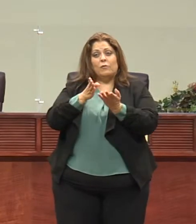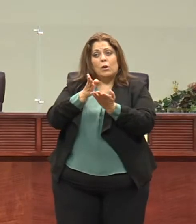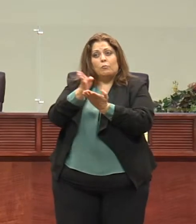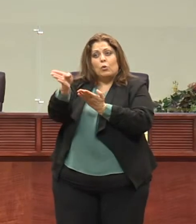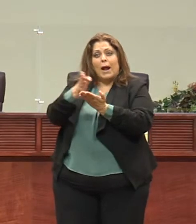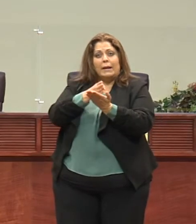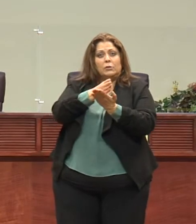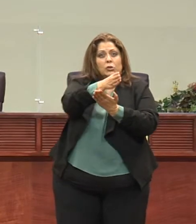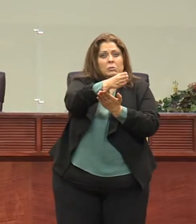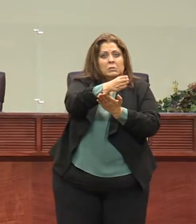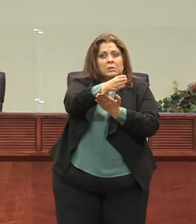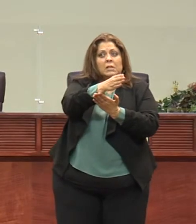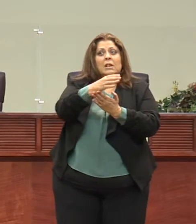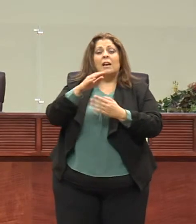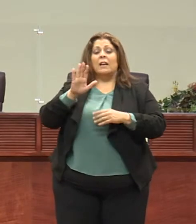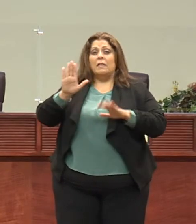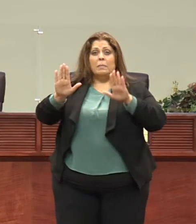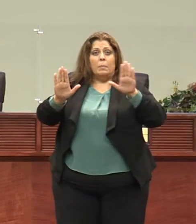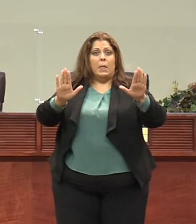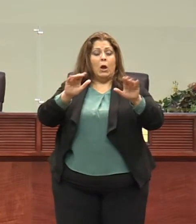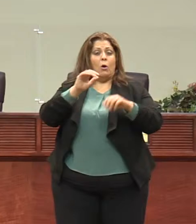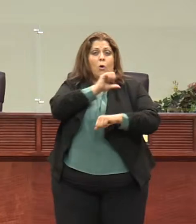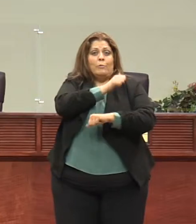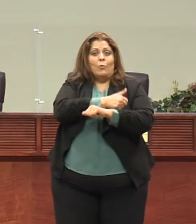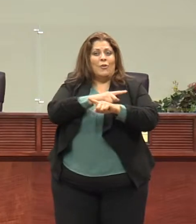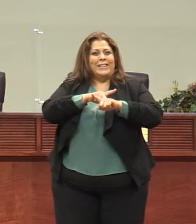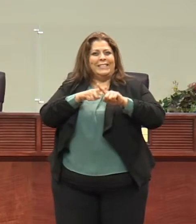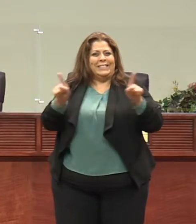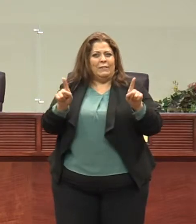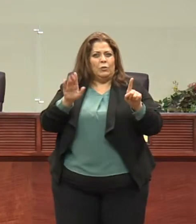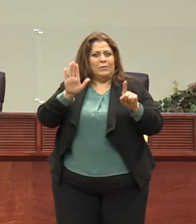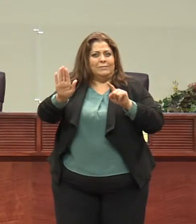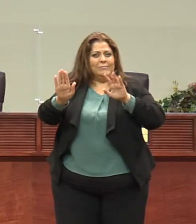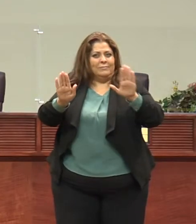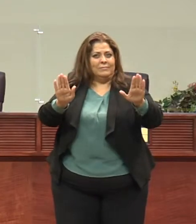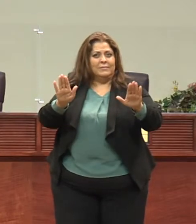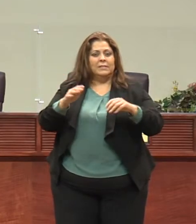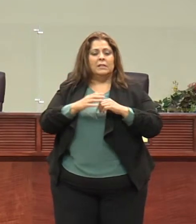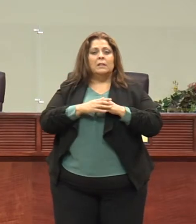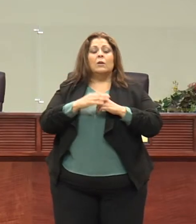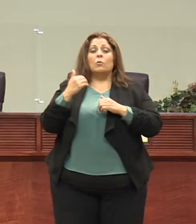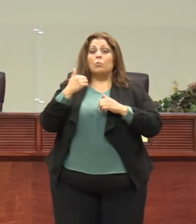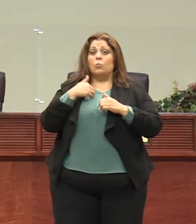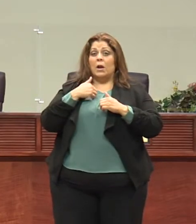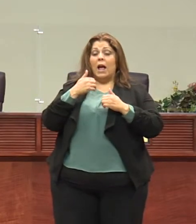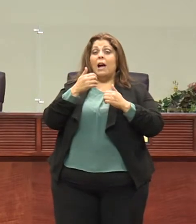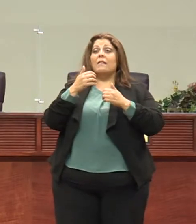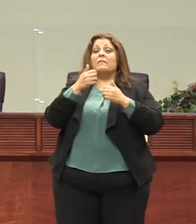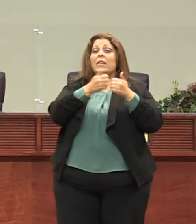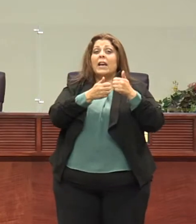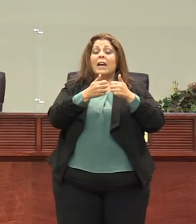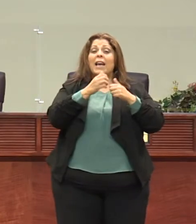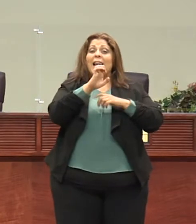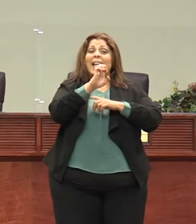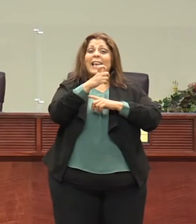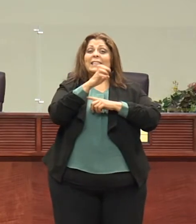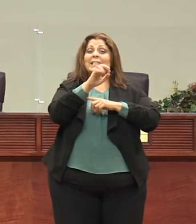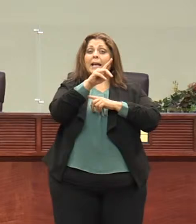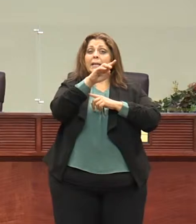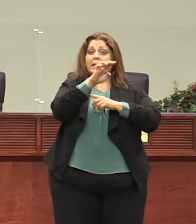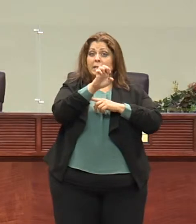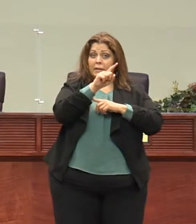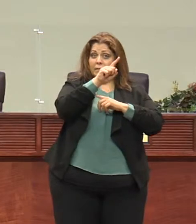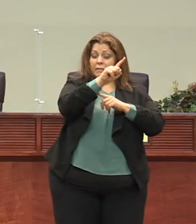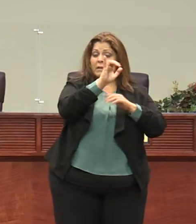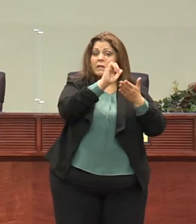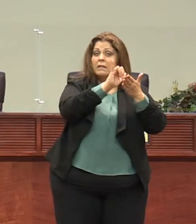different authorities, and there's the executive branch, which is the governor, the legislative branch, but